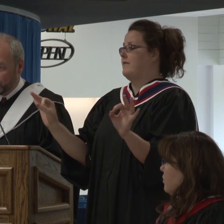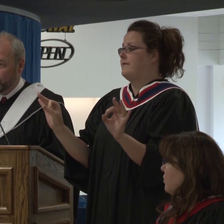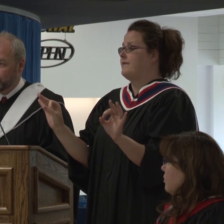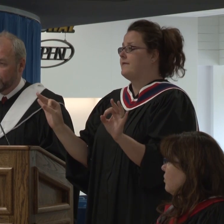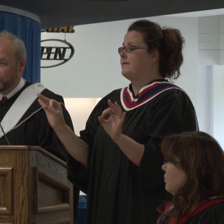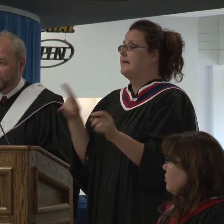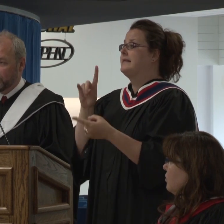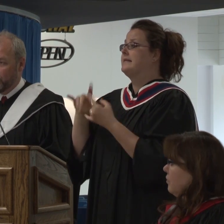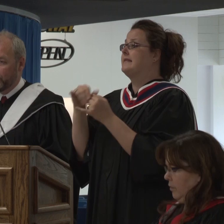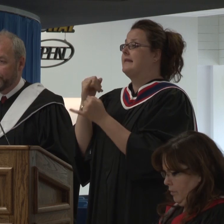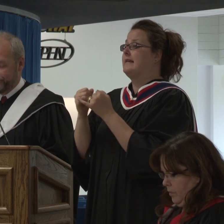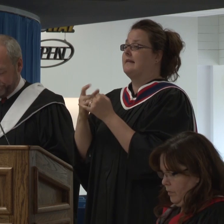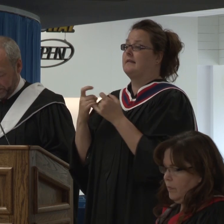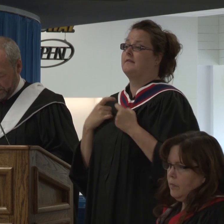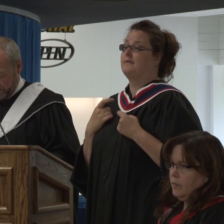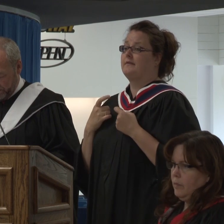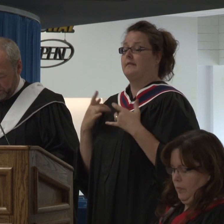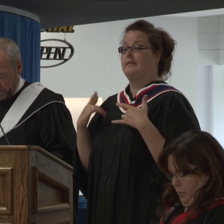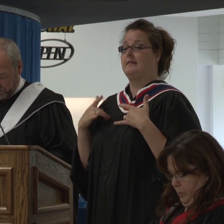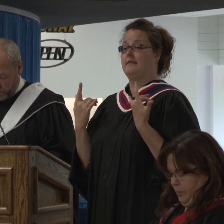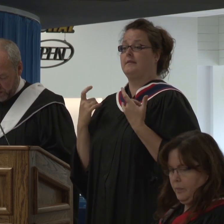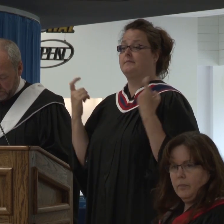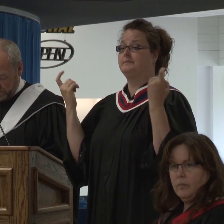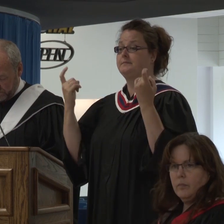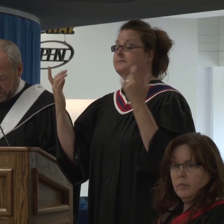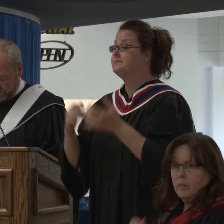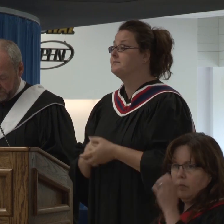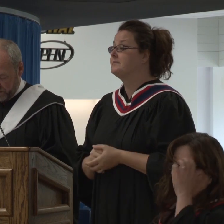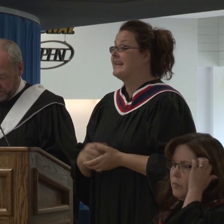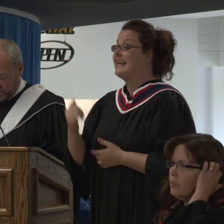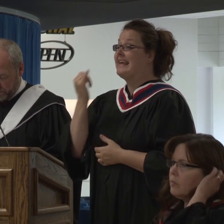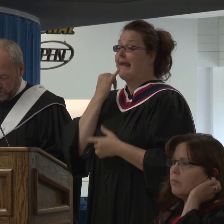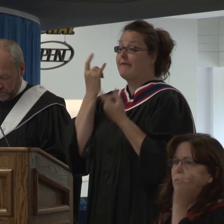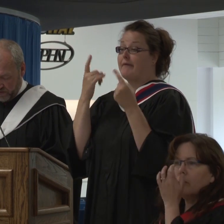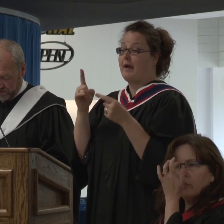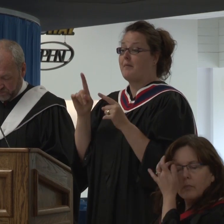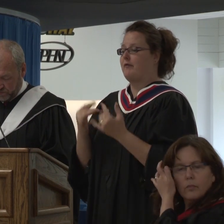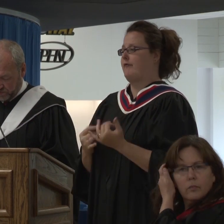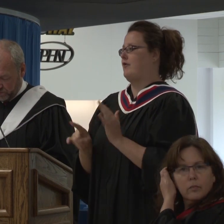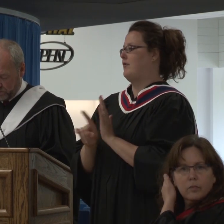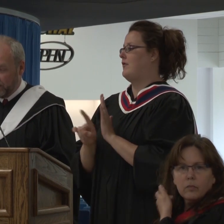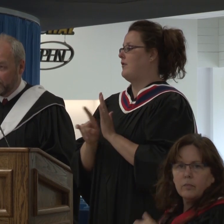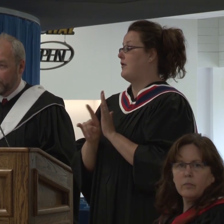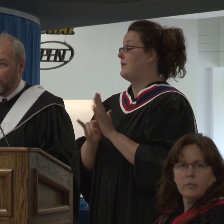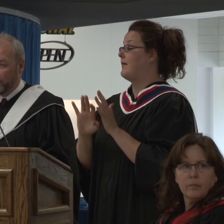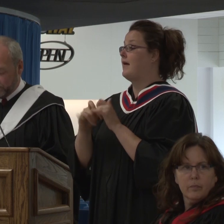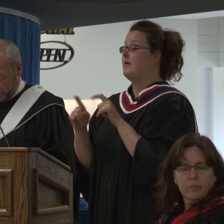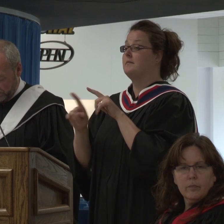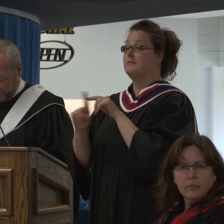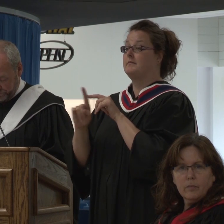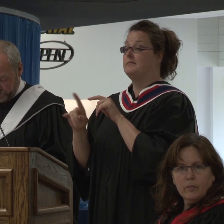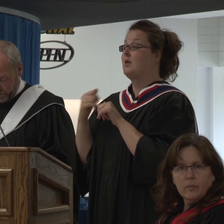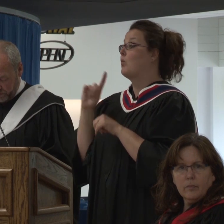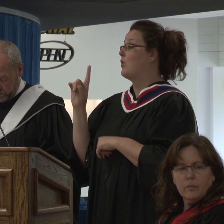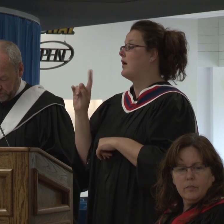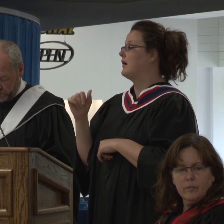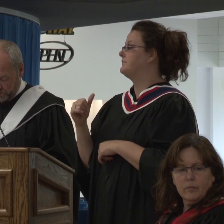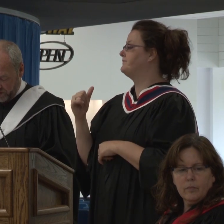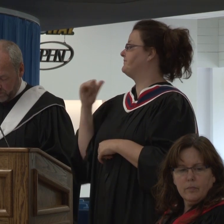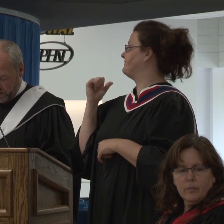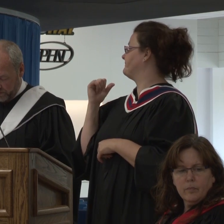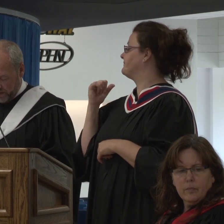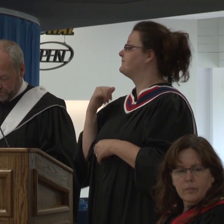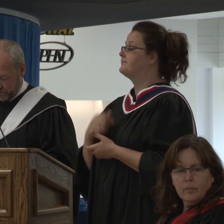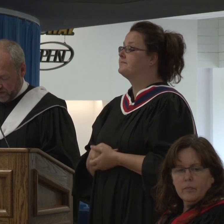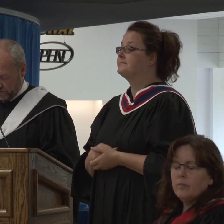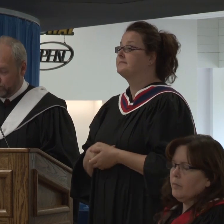the conclusion of the ceremony. As well, in the event of a fire alarm, your exit routes are located behind me, through the doors